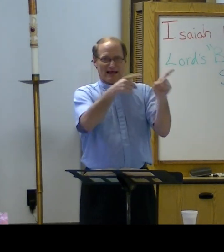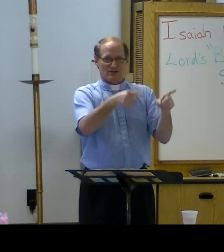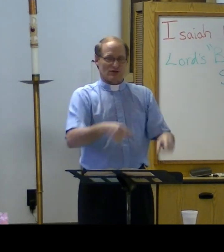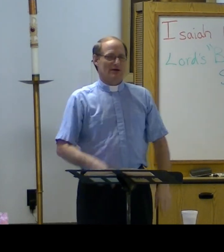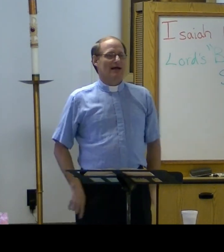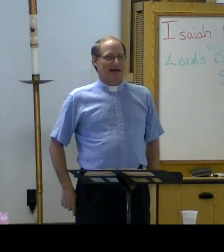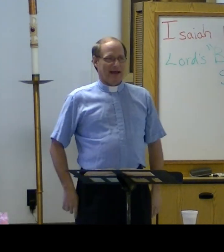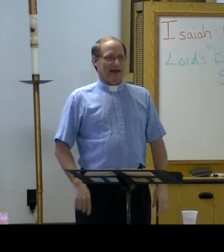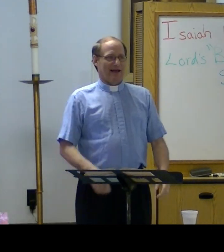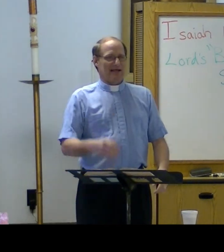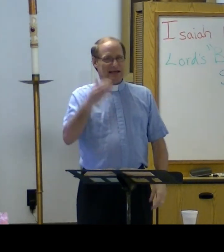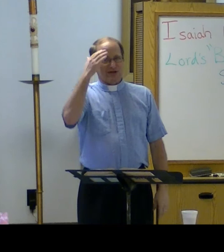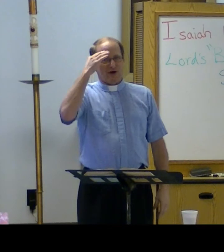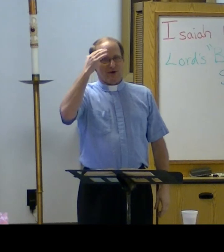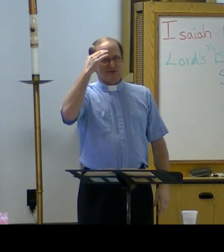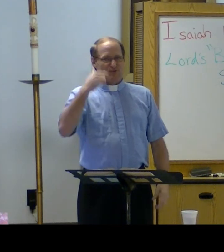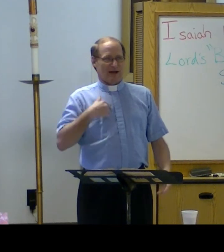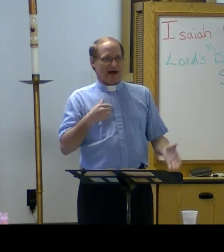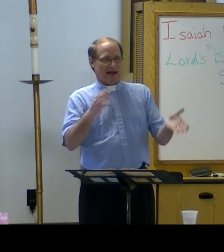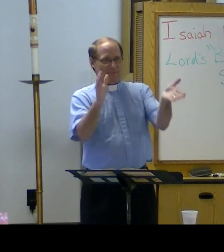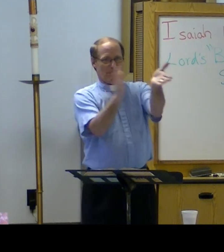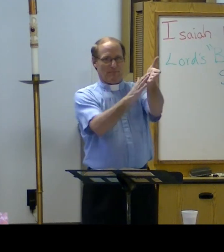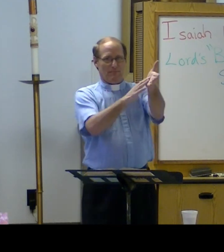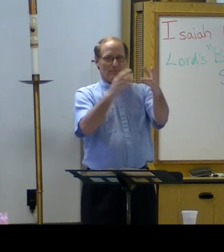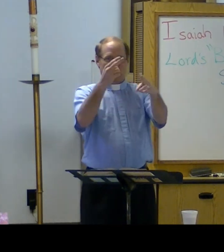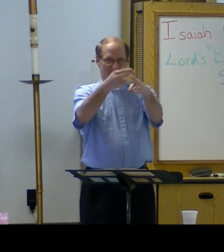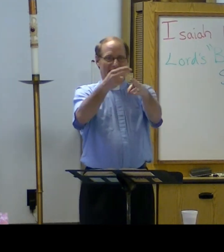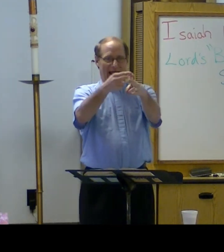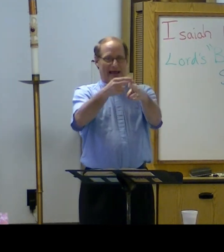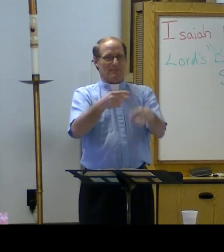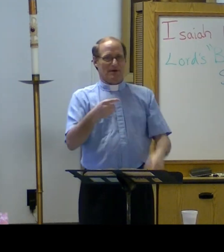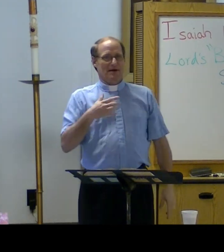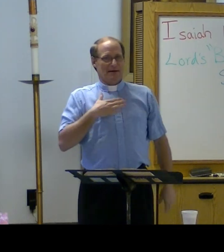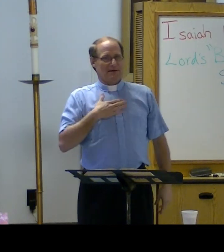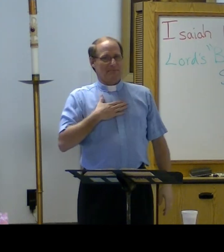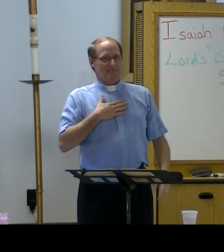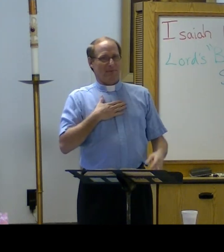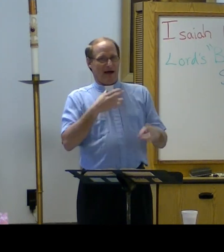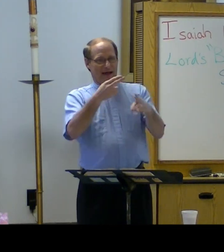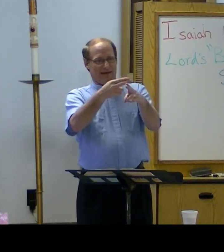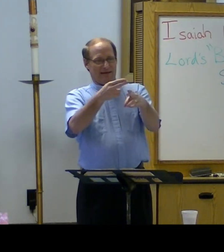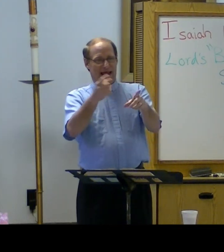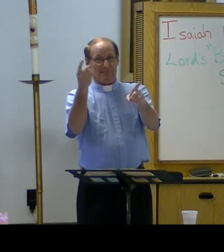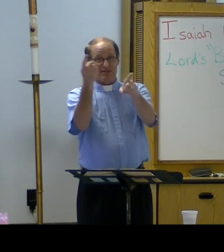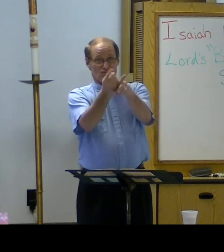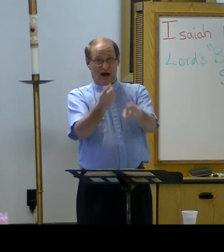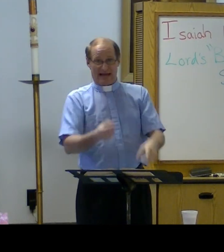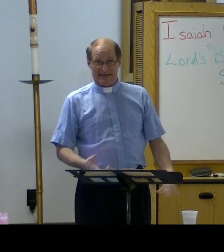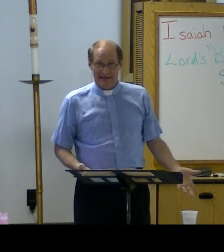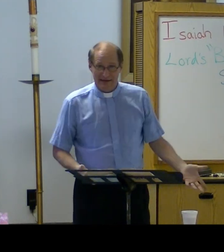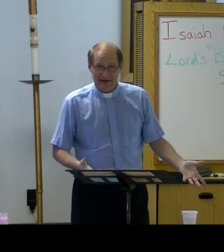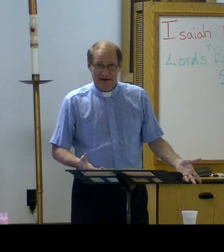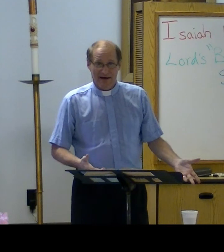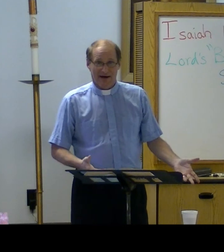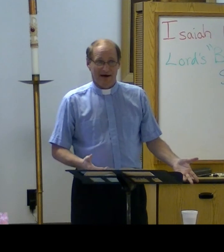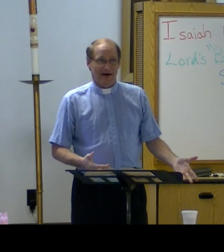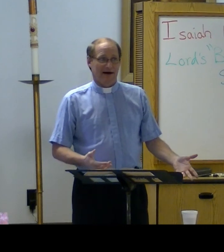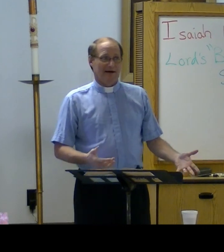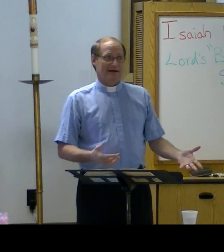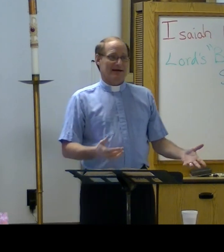answer. And he knows when I put the name, my name is right.